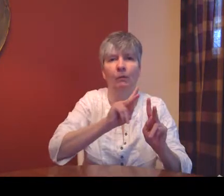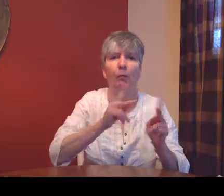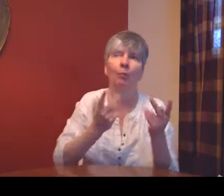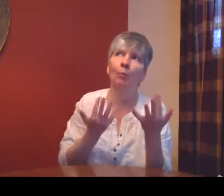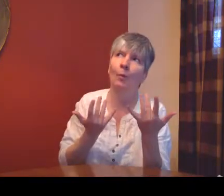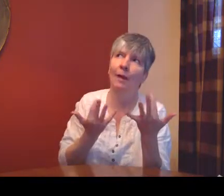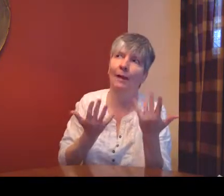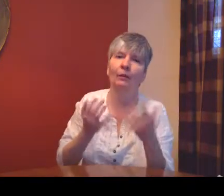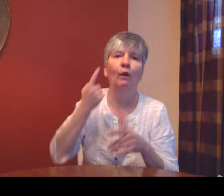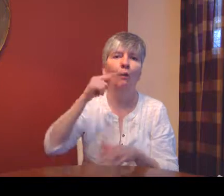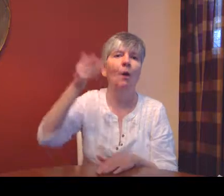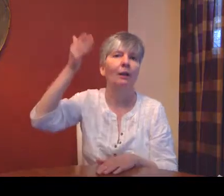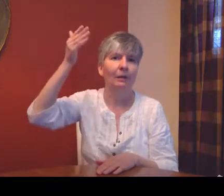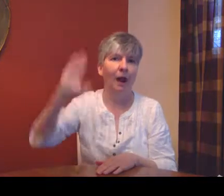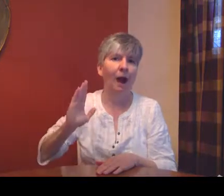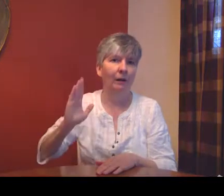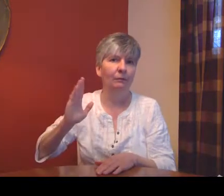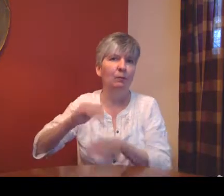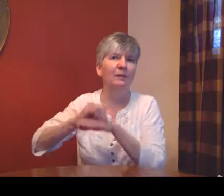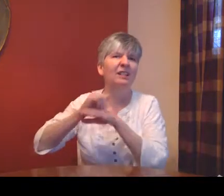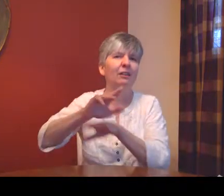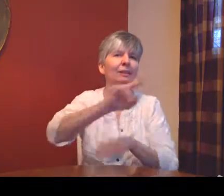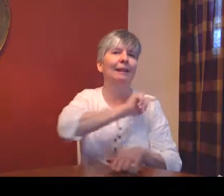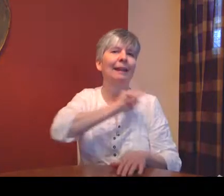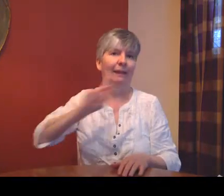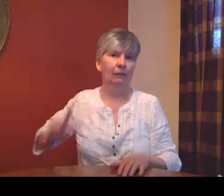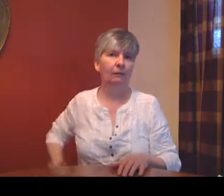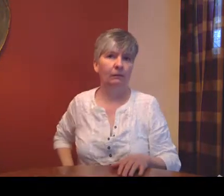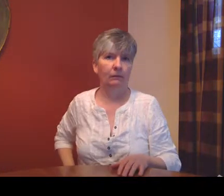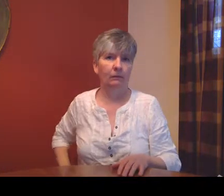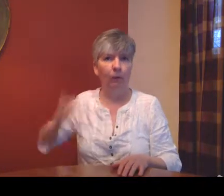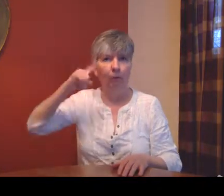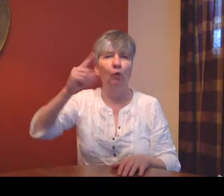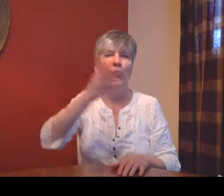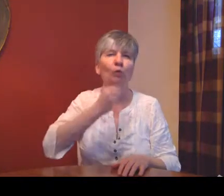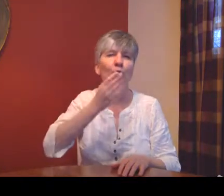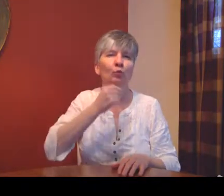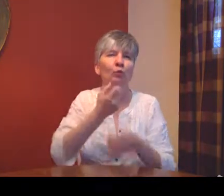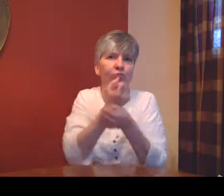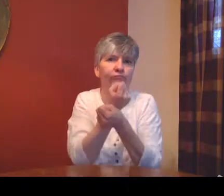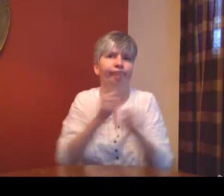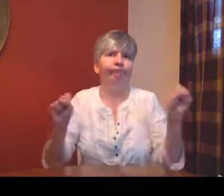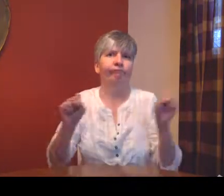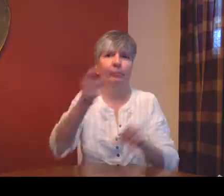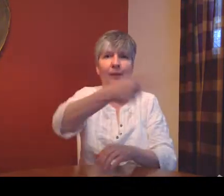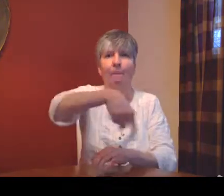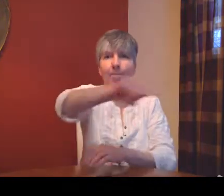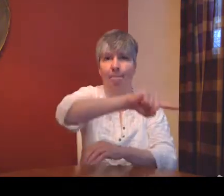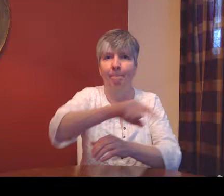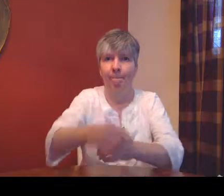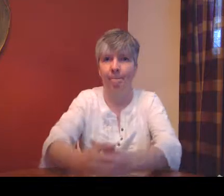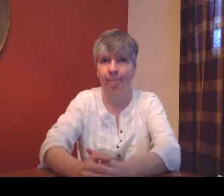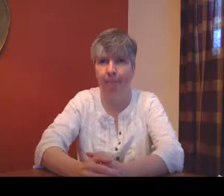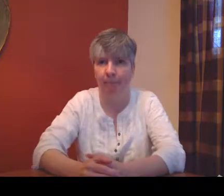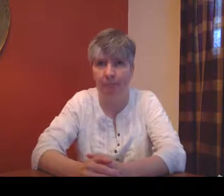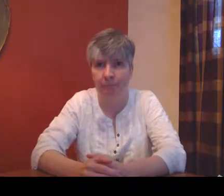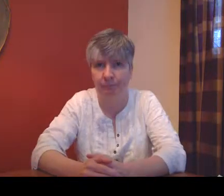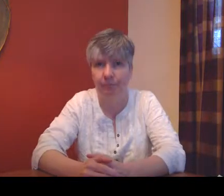Remember, the Jewish people were waiting for God to send a king who would save them. That's the